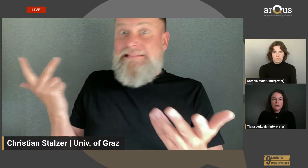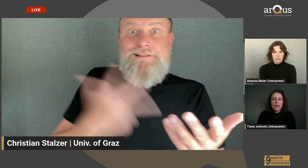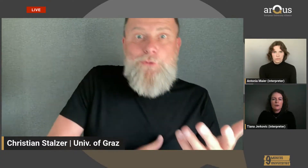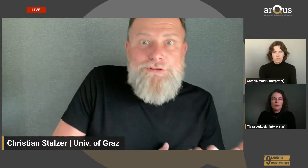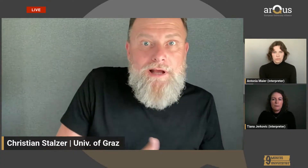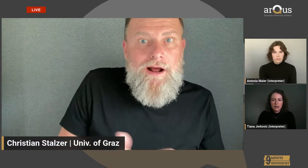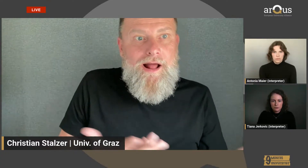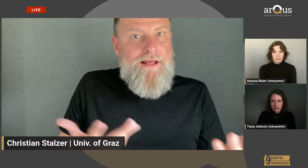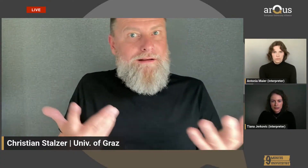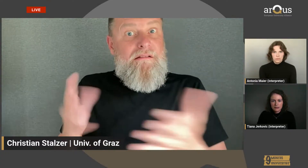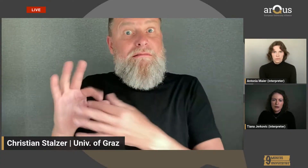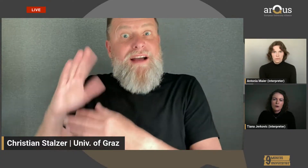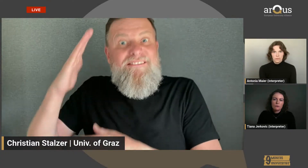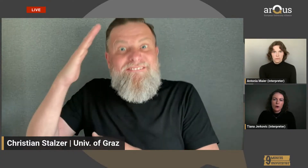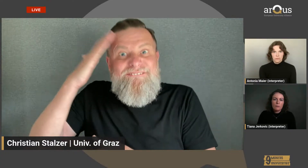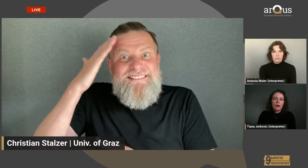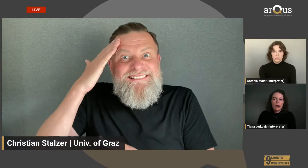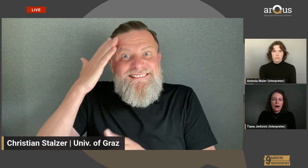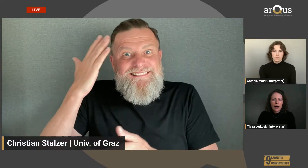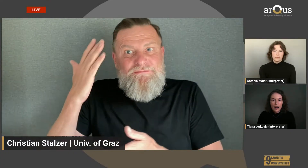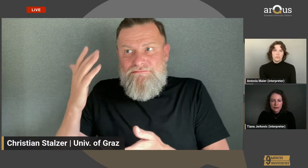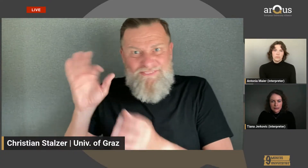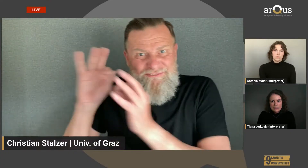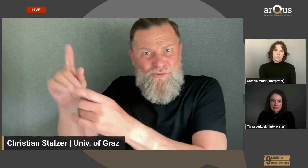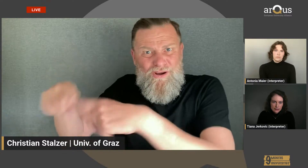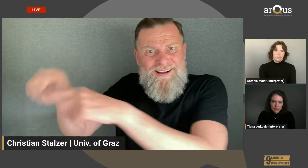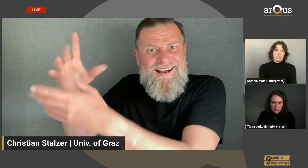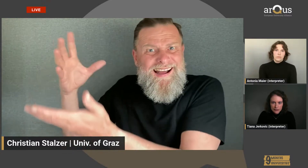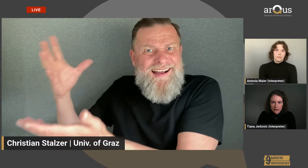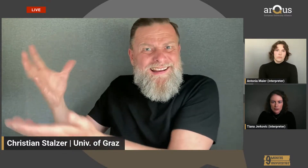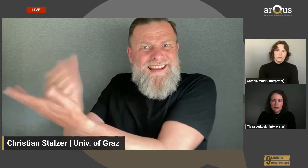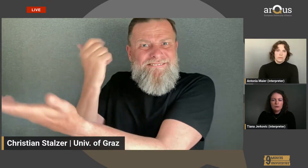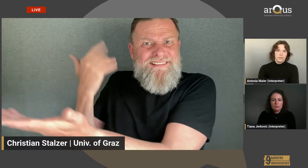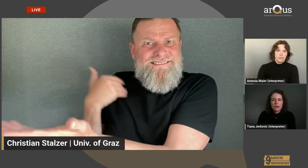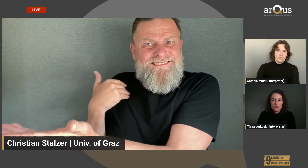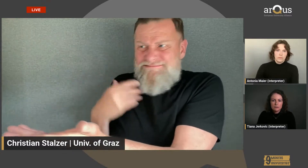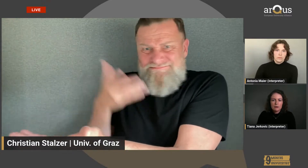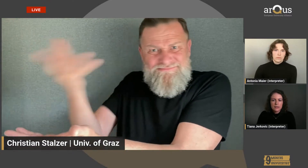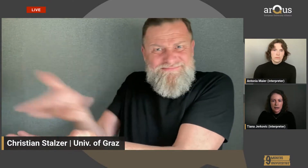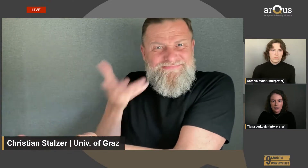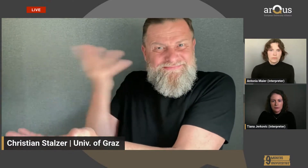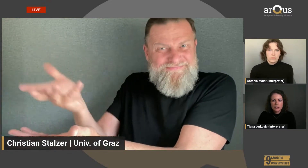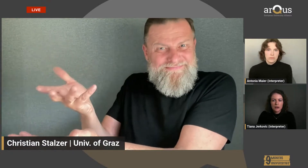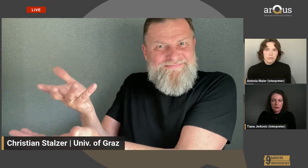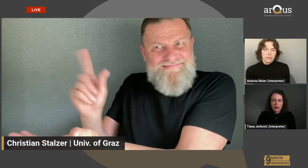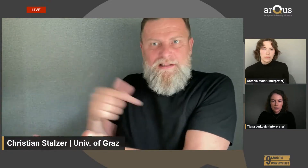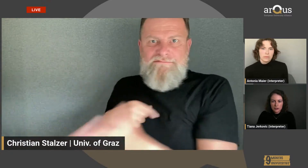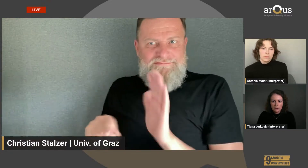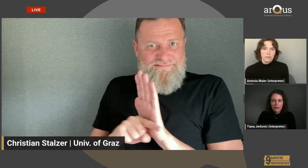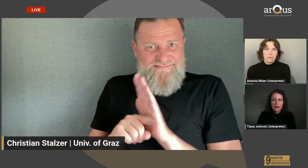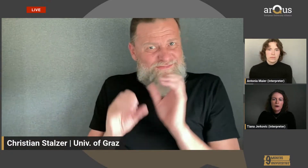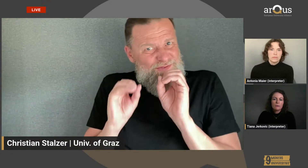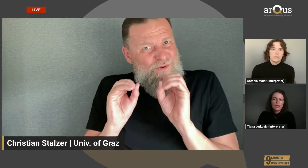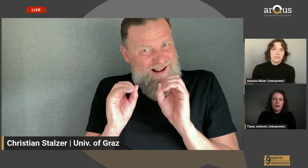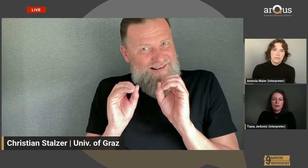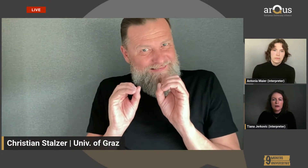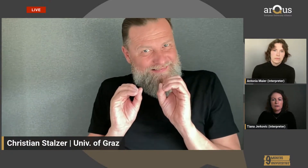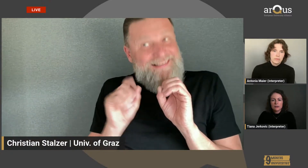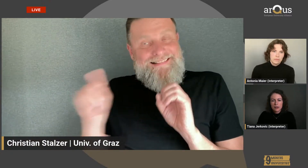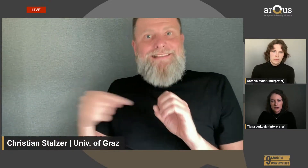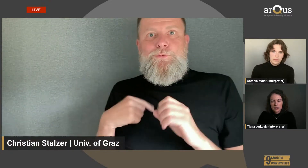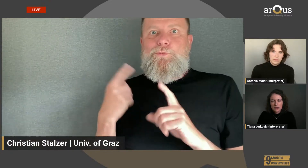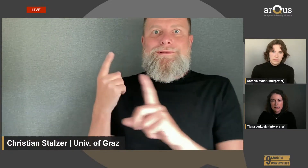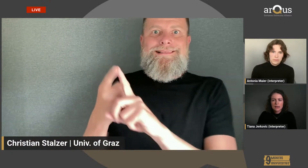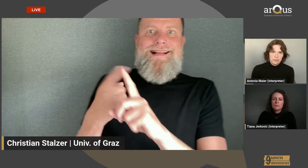we also have benefits from this disability, but because of our sign language and our culture, we have a